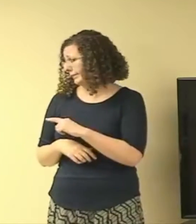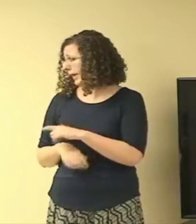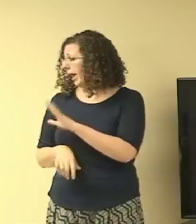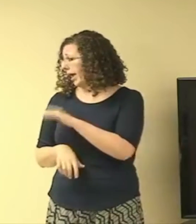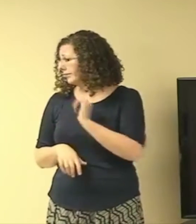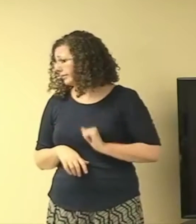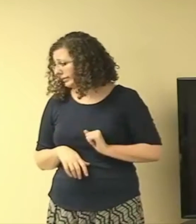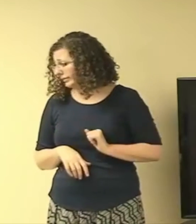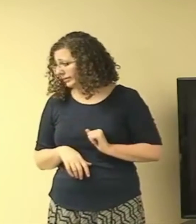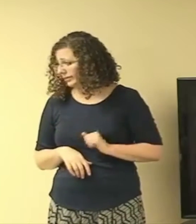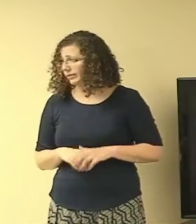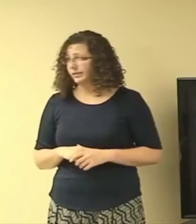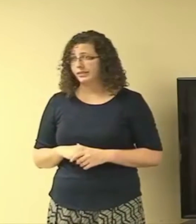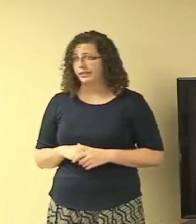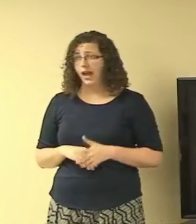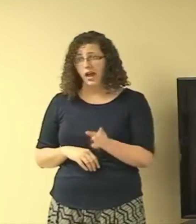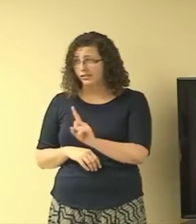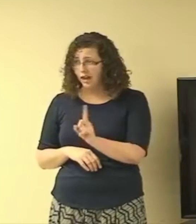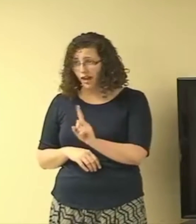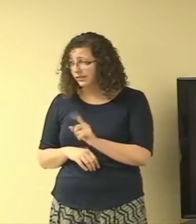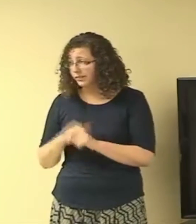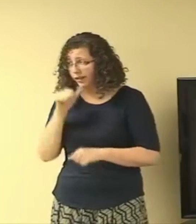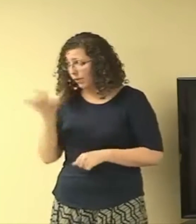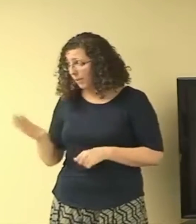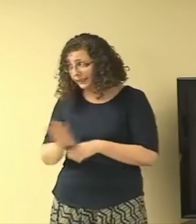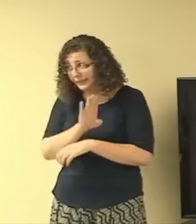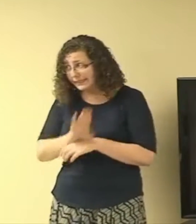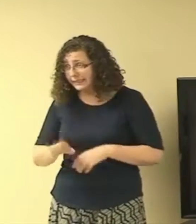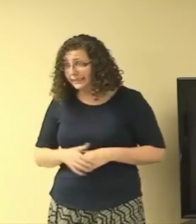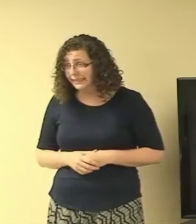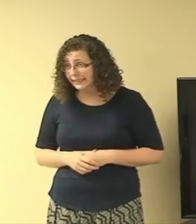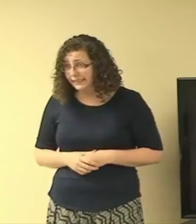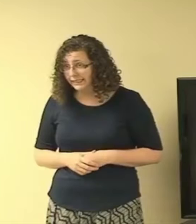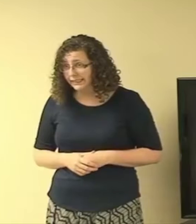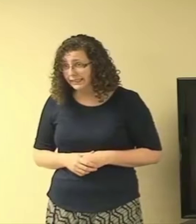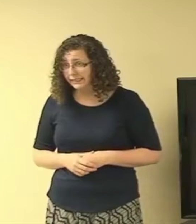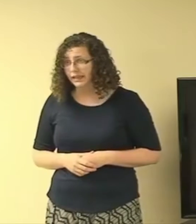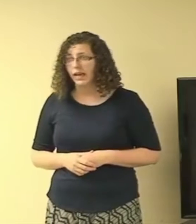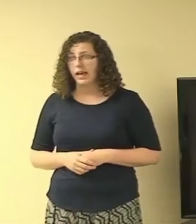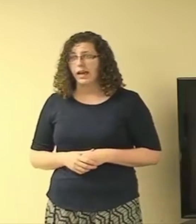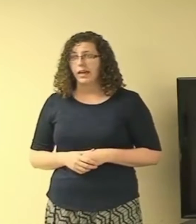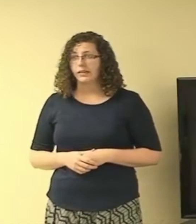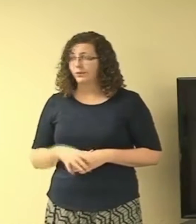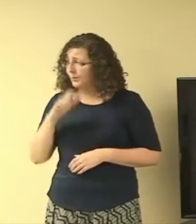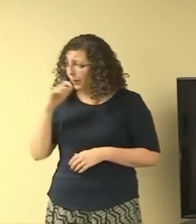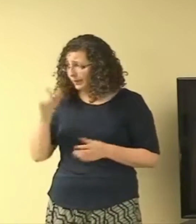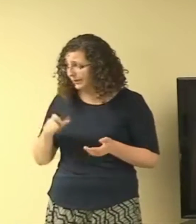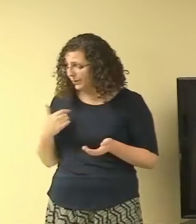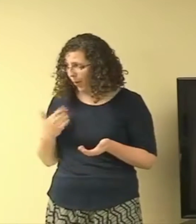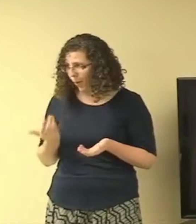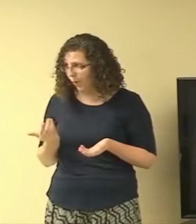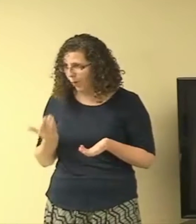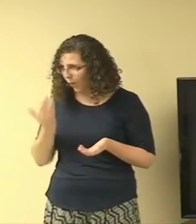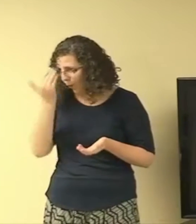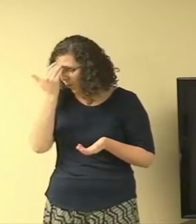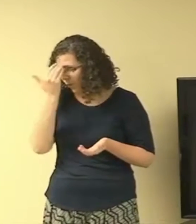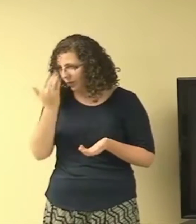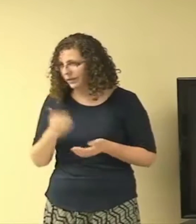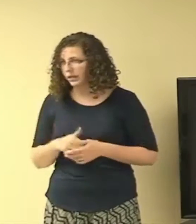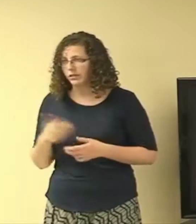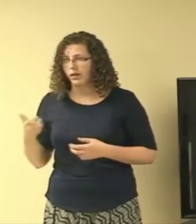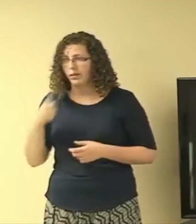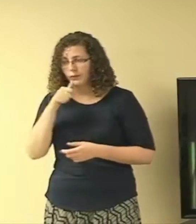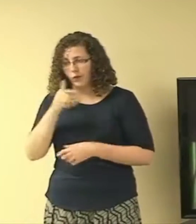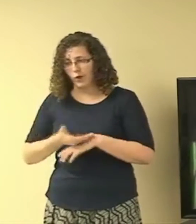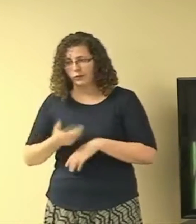ya. None your business. And I just pushed it and said, you don't need to know what that is. And she sat there a minute,